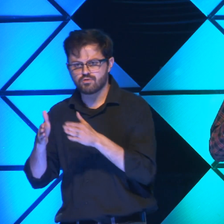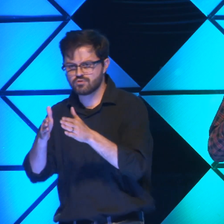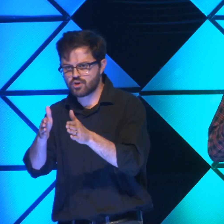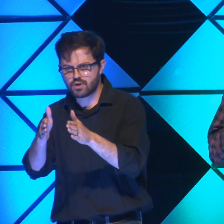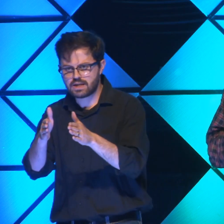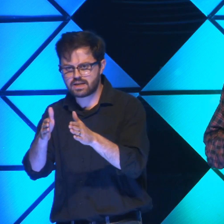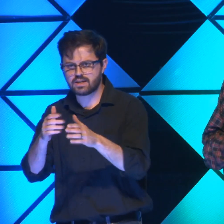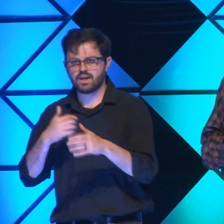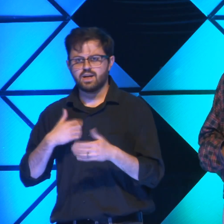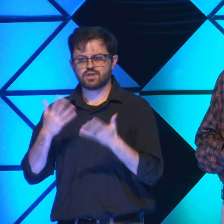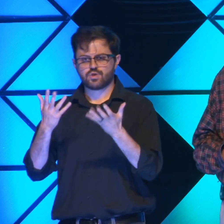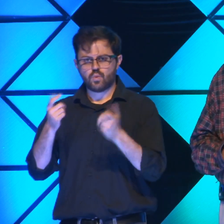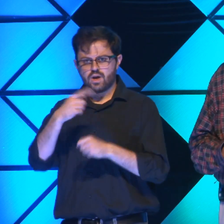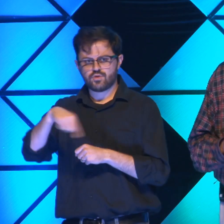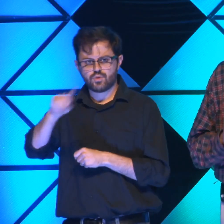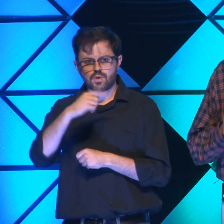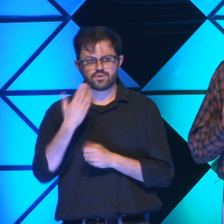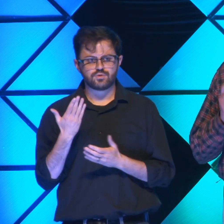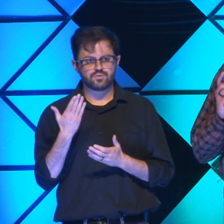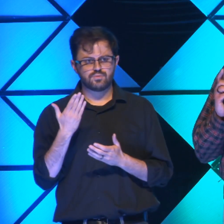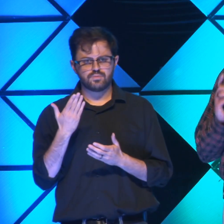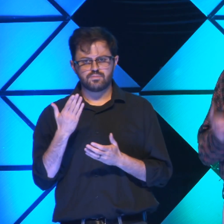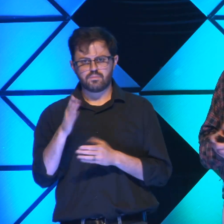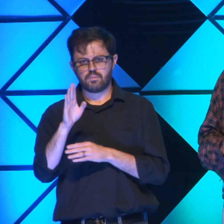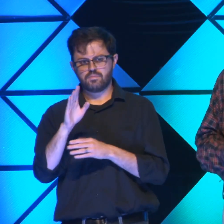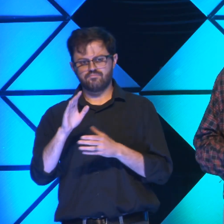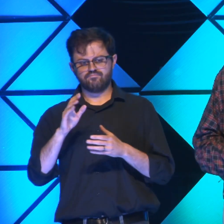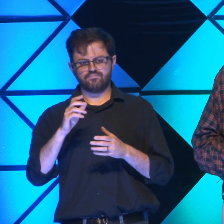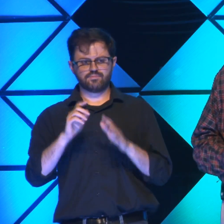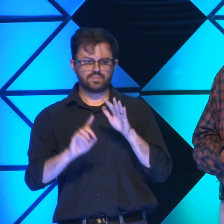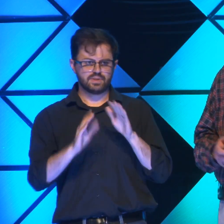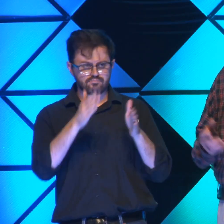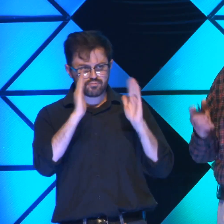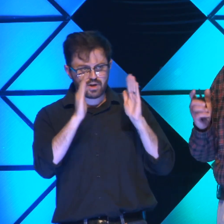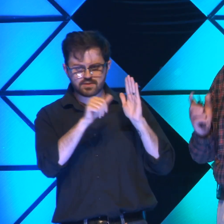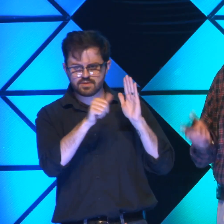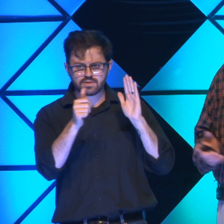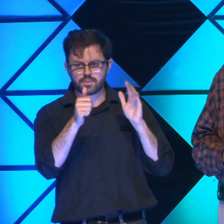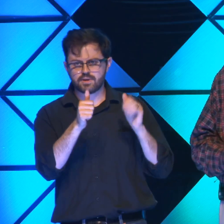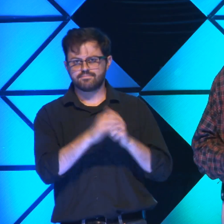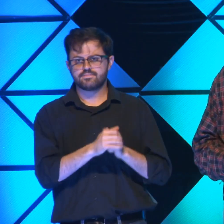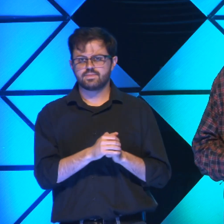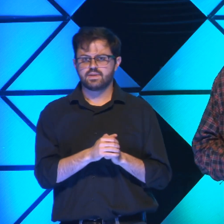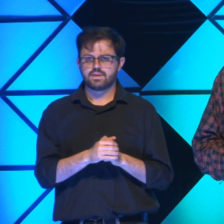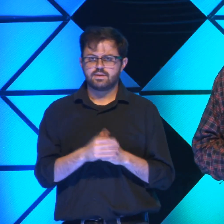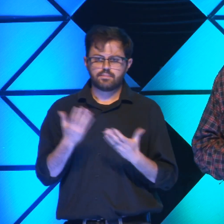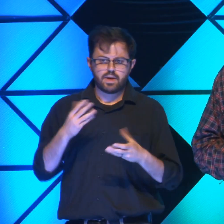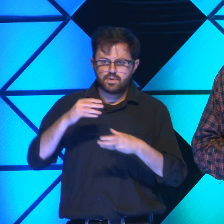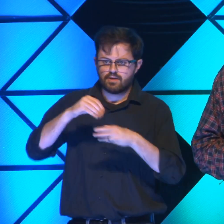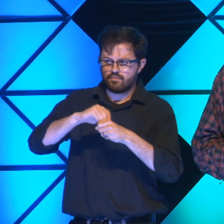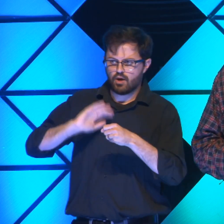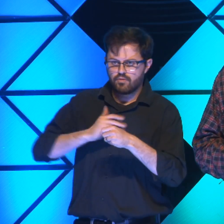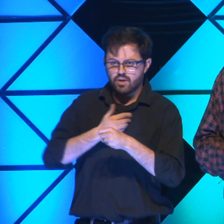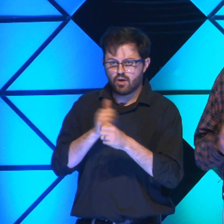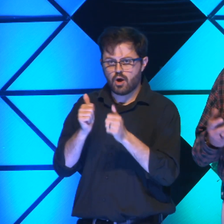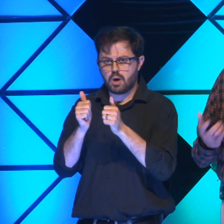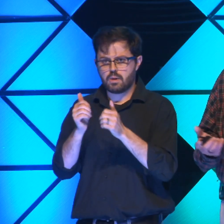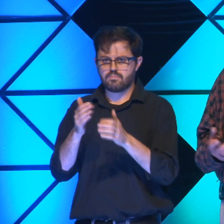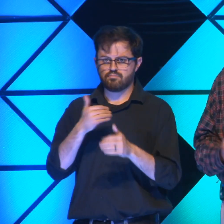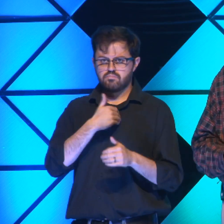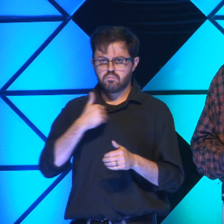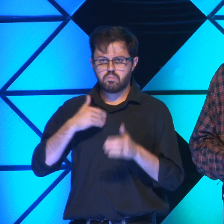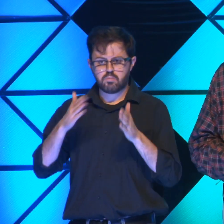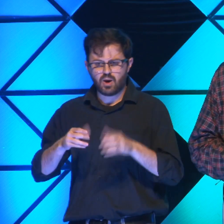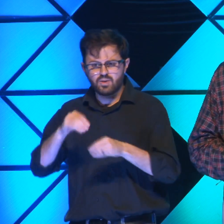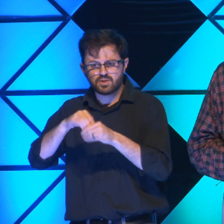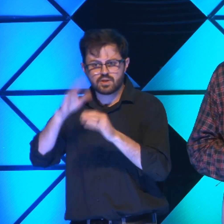Whether that is being involved in one of our partners in hope or being a care minister or a group